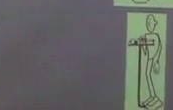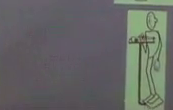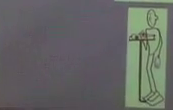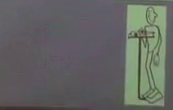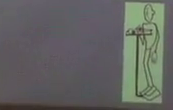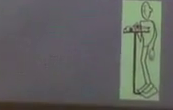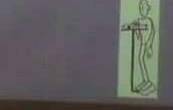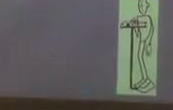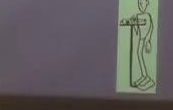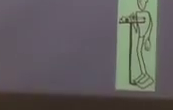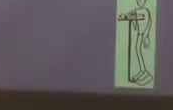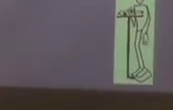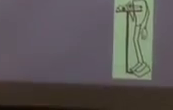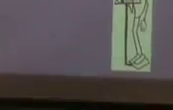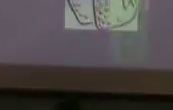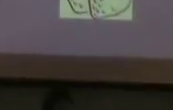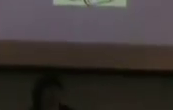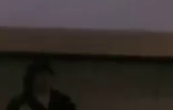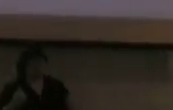be frightening for our patients.